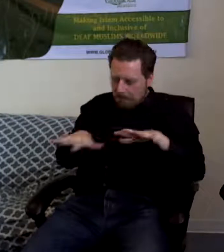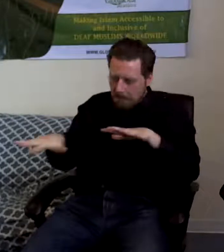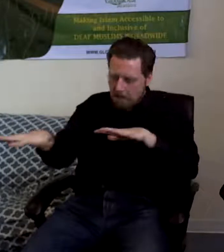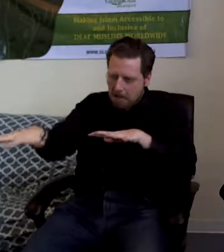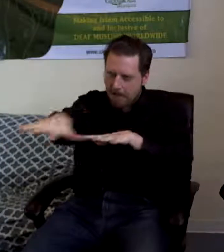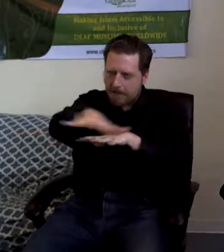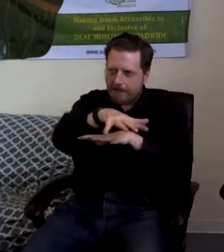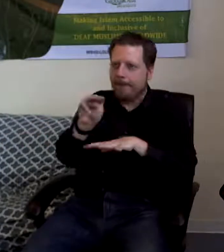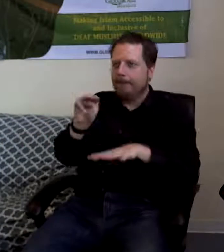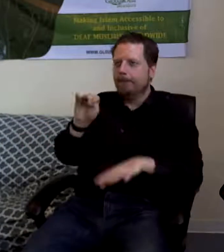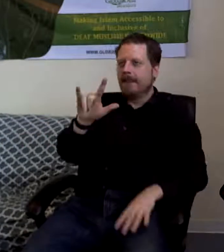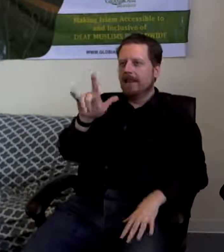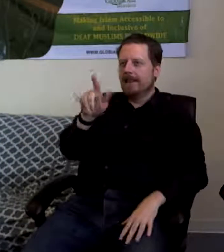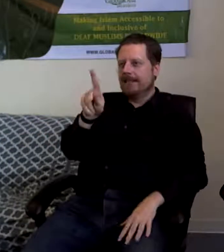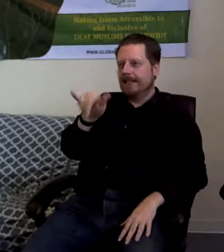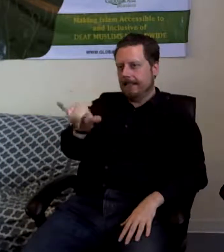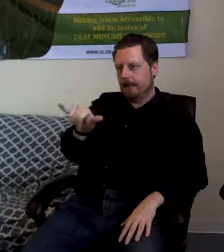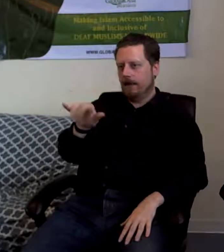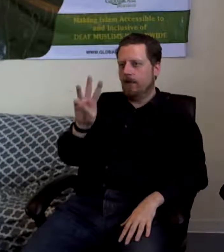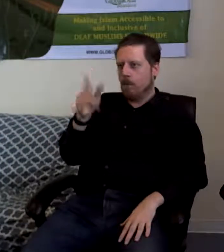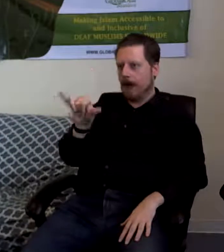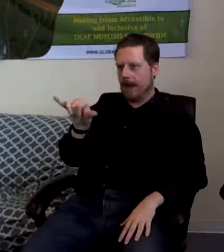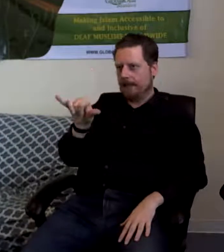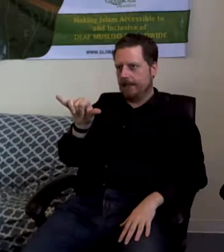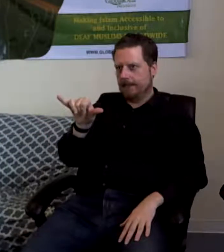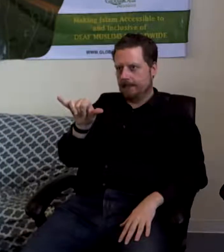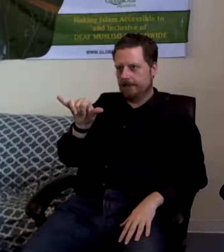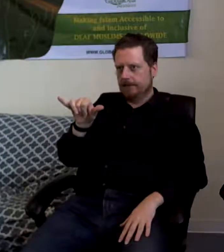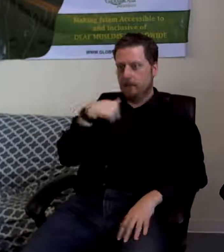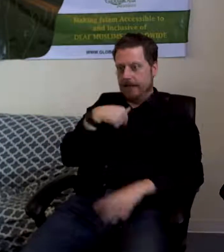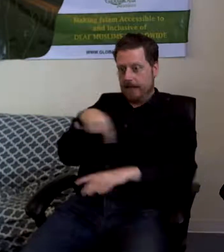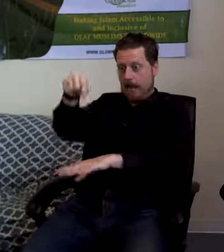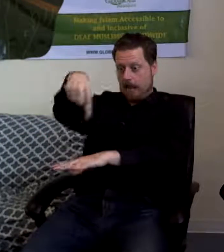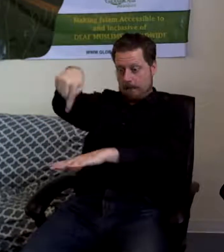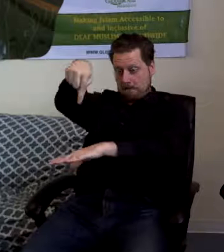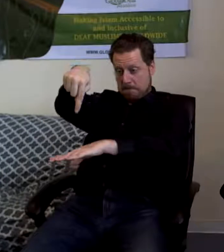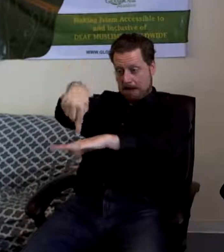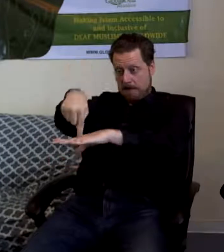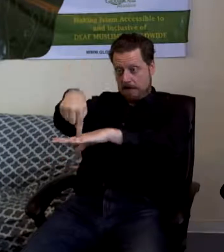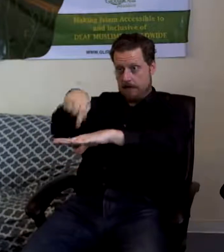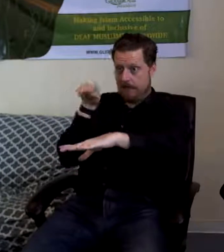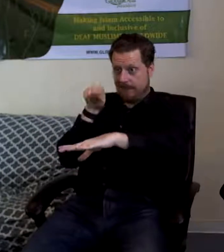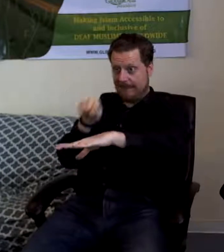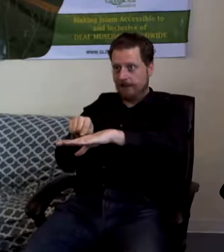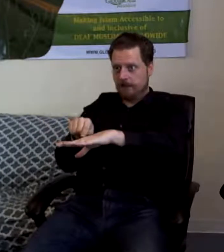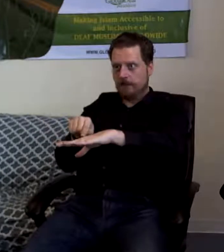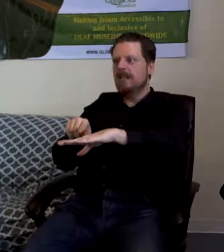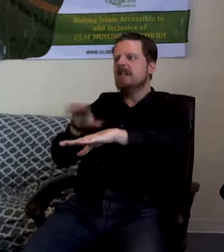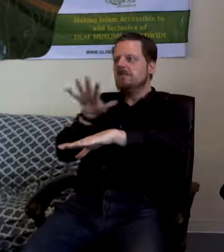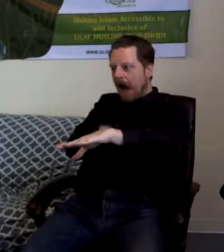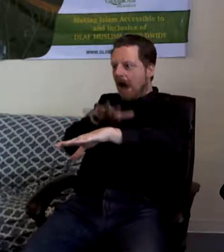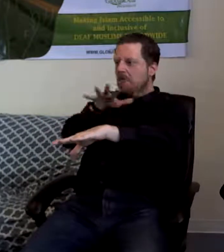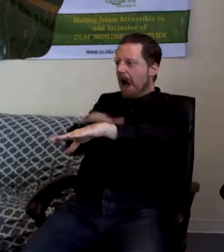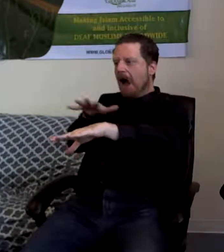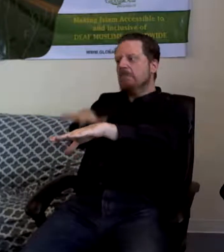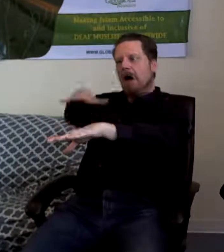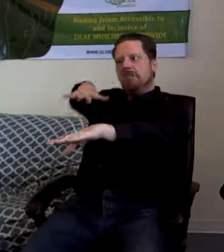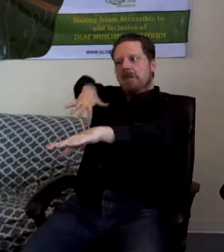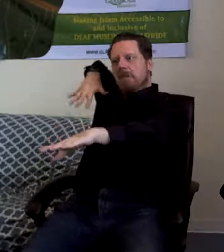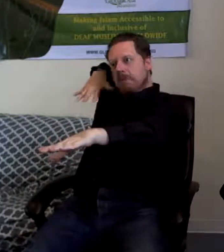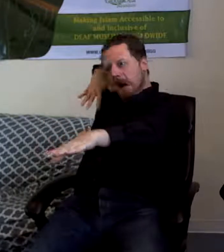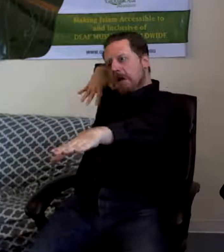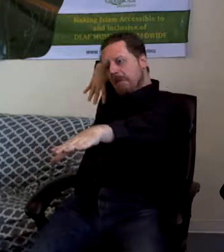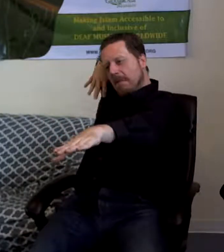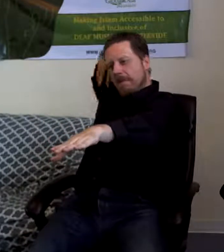The Milky Way galaxy that we are part of, it has millions, billions